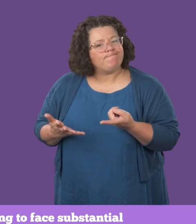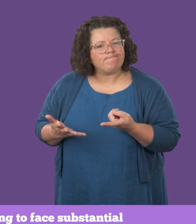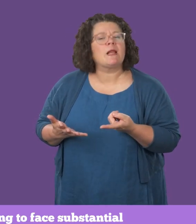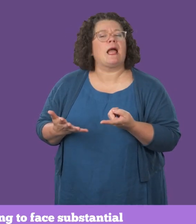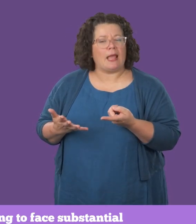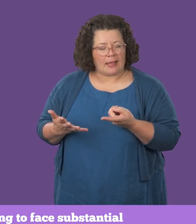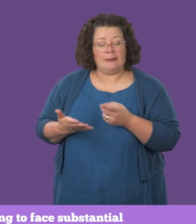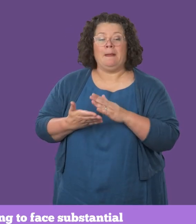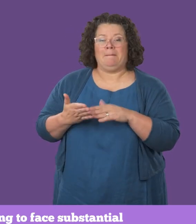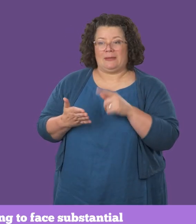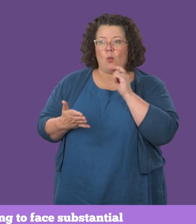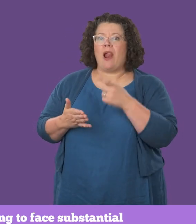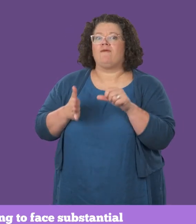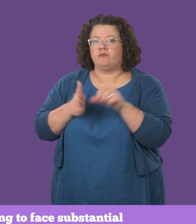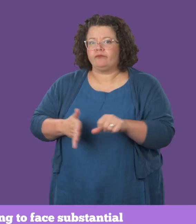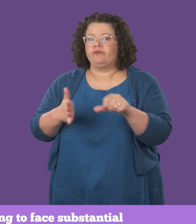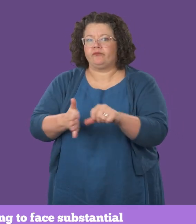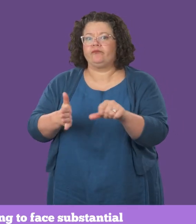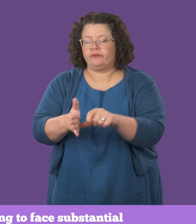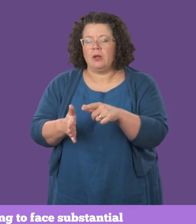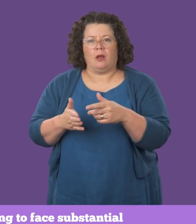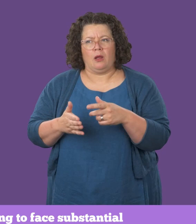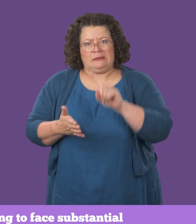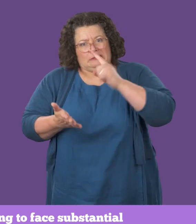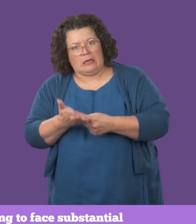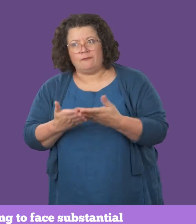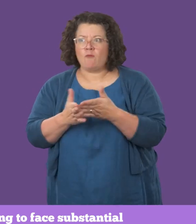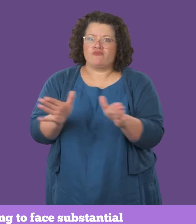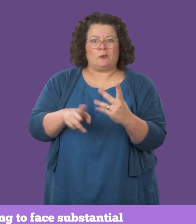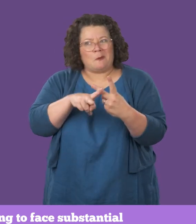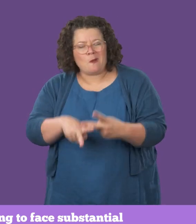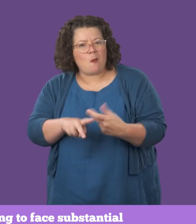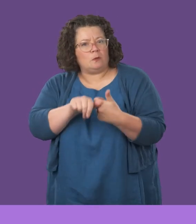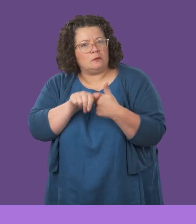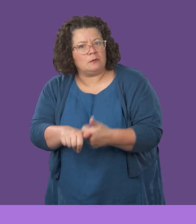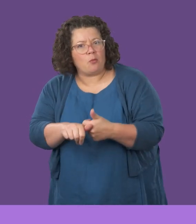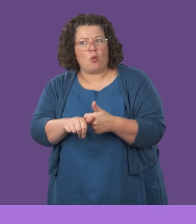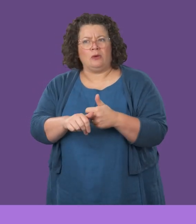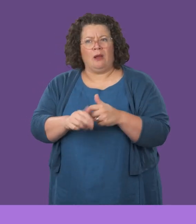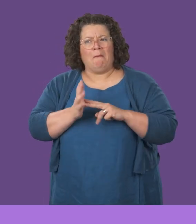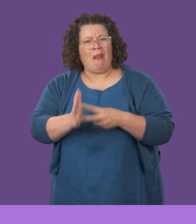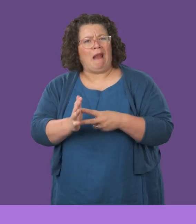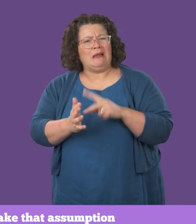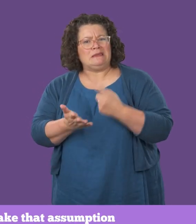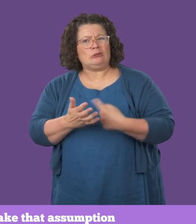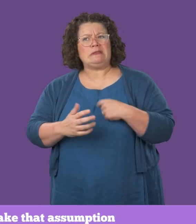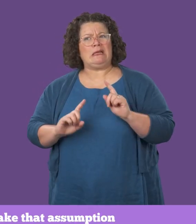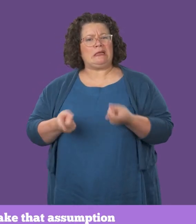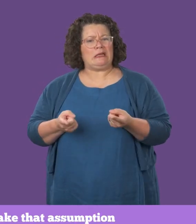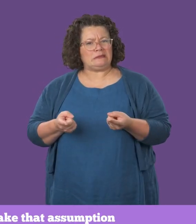it's likely that they're going to face substantial difficulty at making broader care and support planning decisions as well. So we're not going to make that assumption,